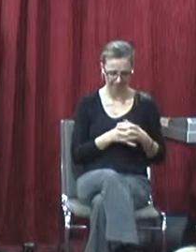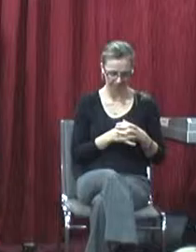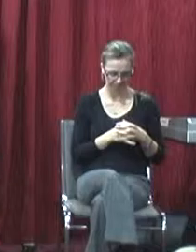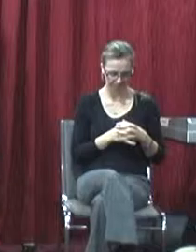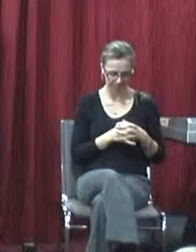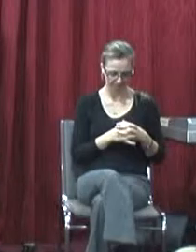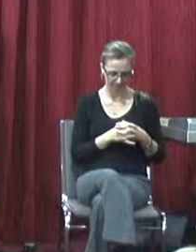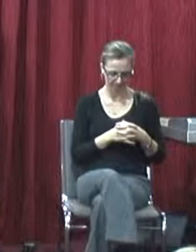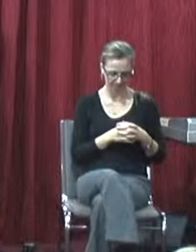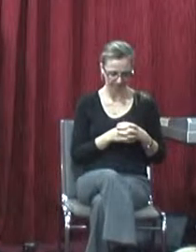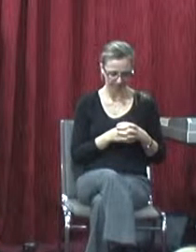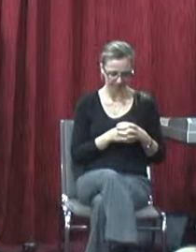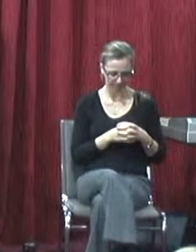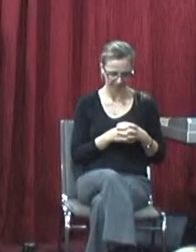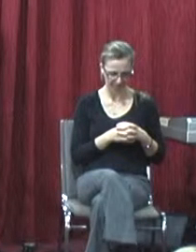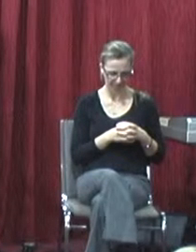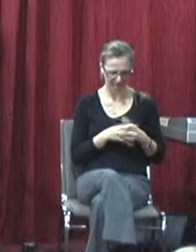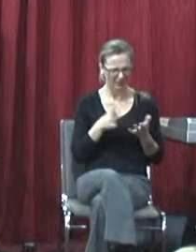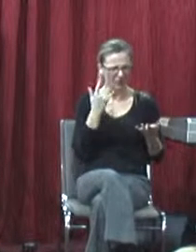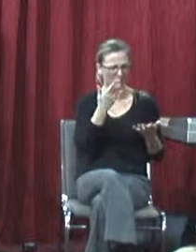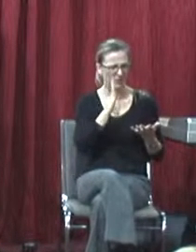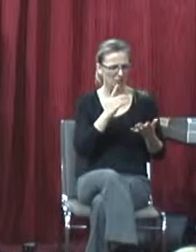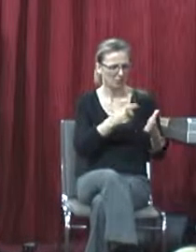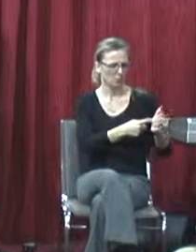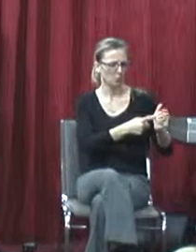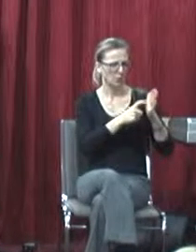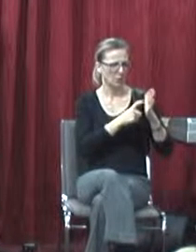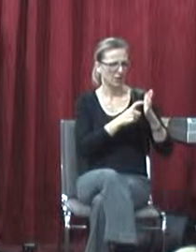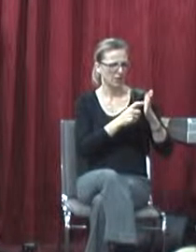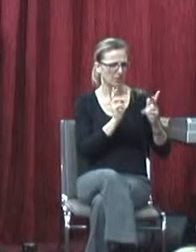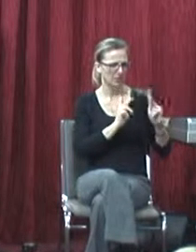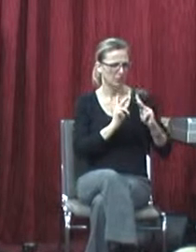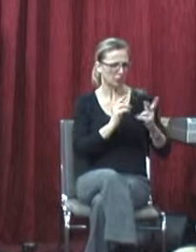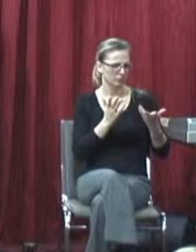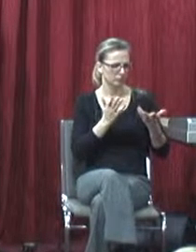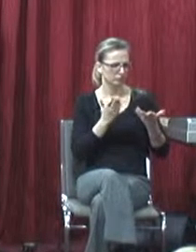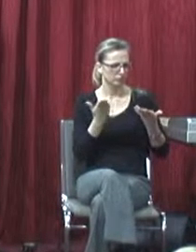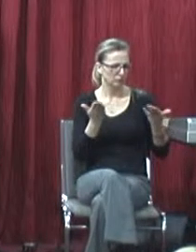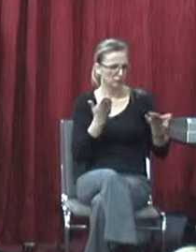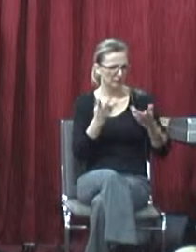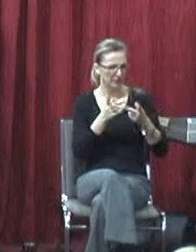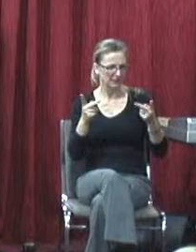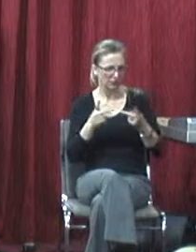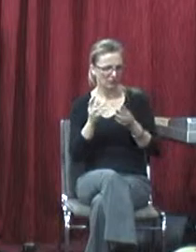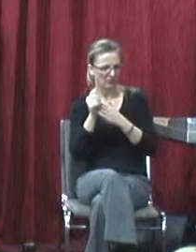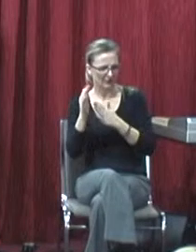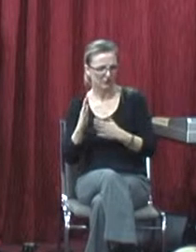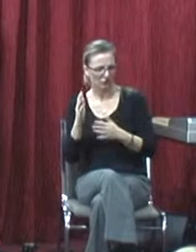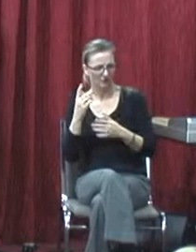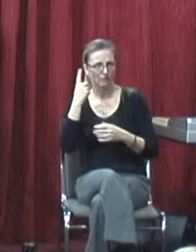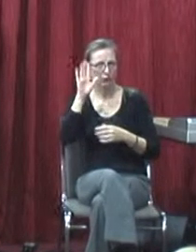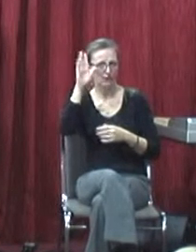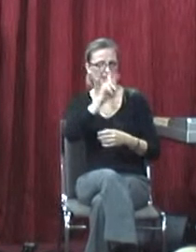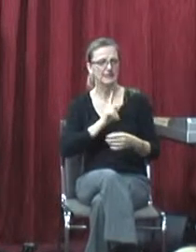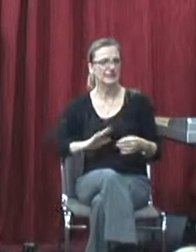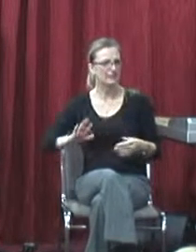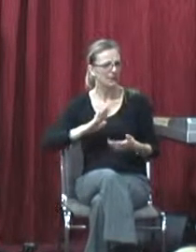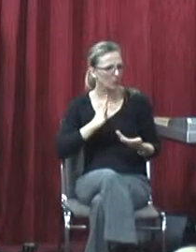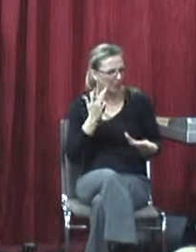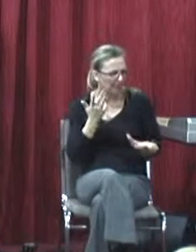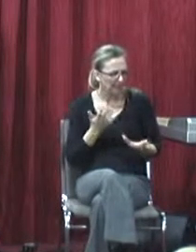Why does God require the serving of people in positions of leadership in the kingdom? Well, there's a couple of